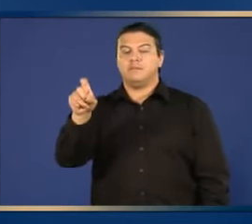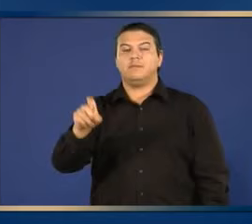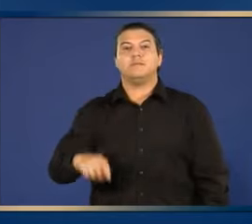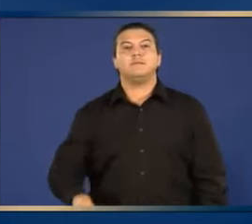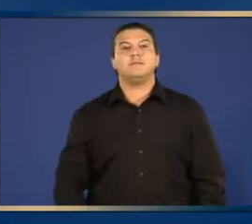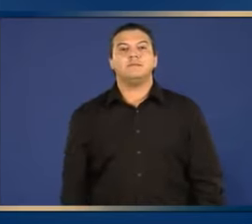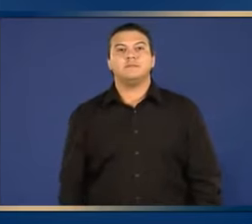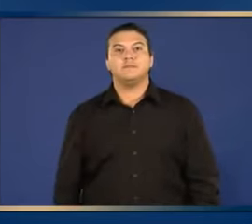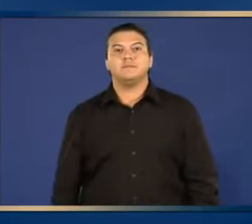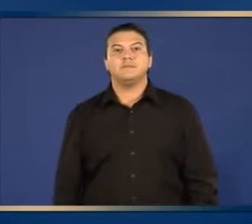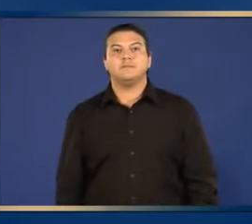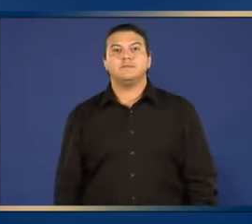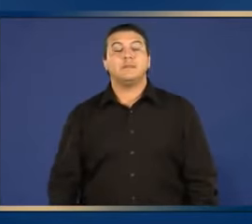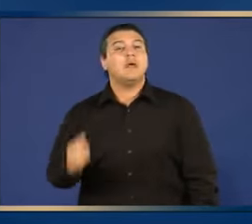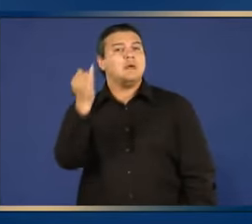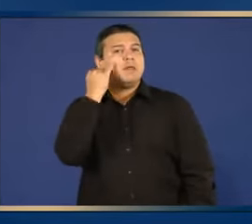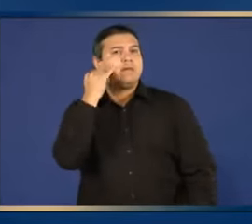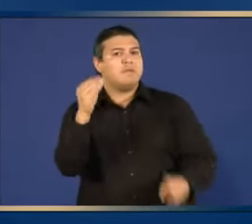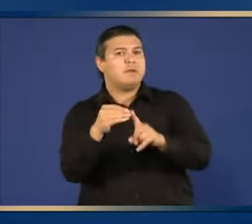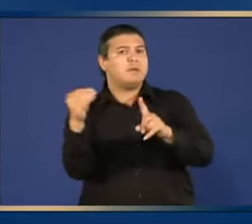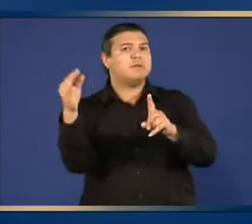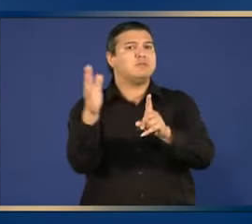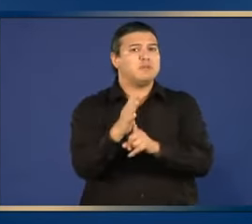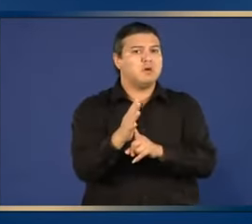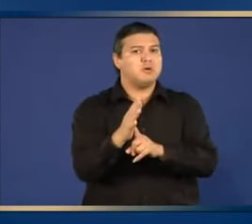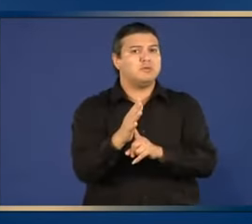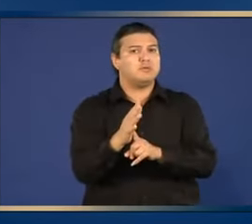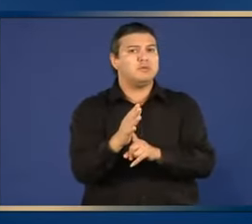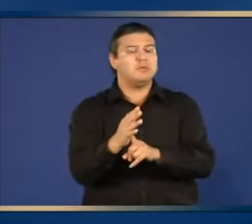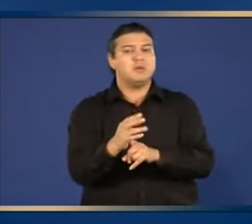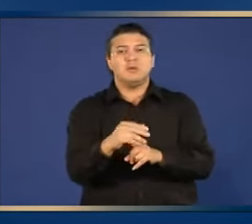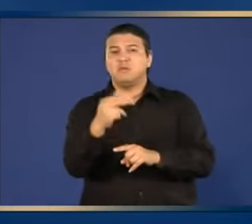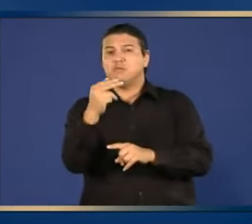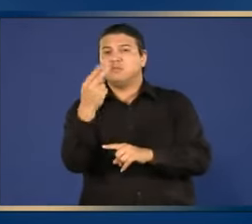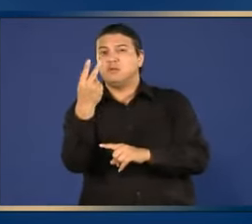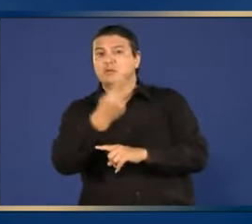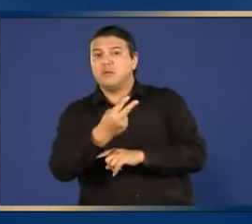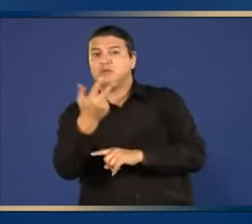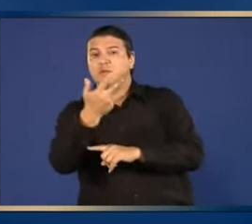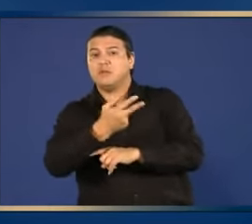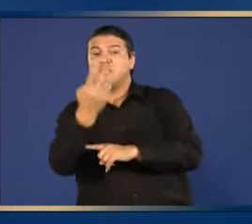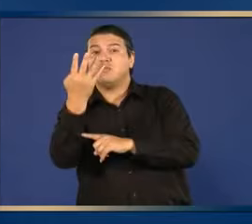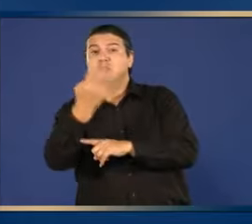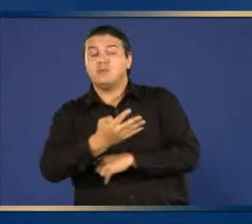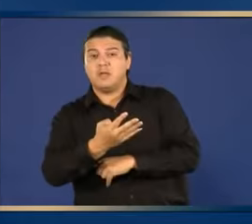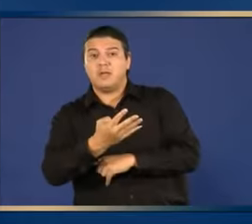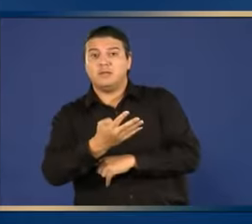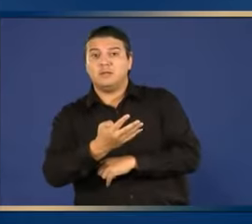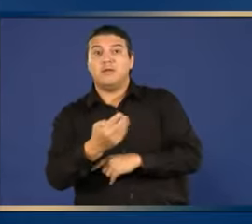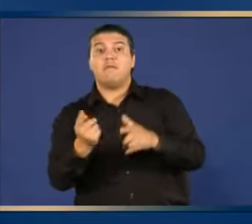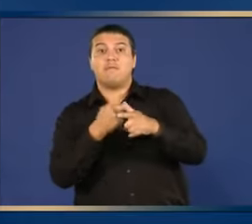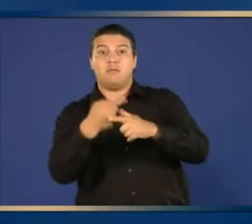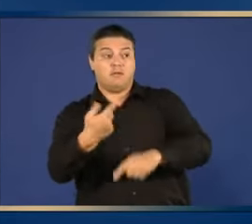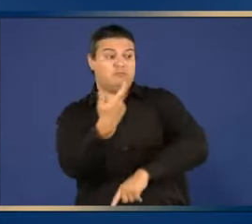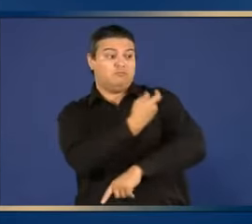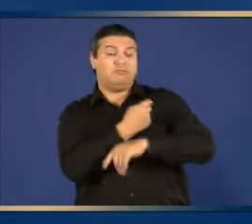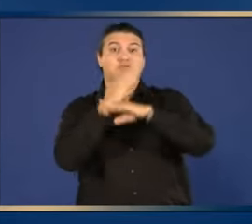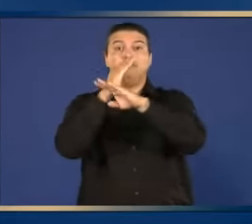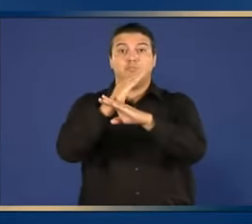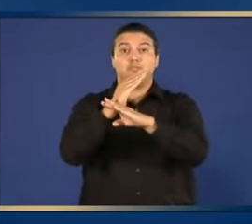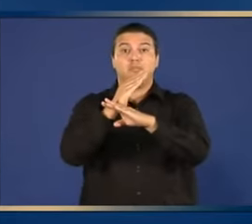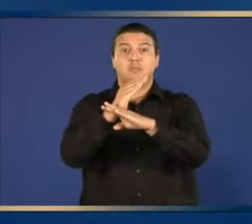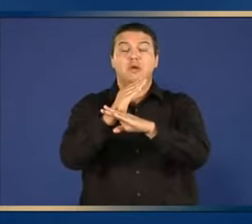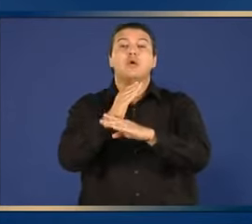Vaccination within 4 days after exposure can prevent or significantly lessen the severity